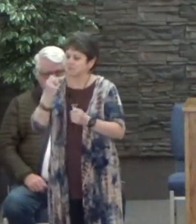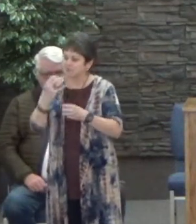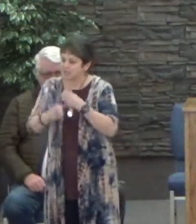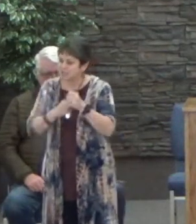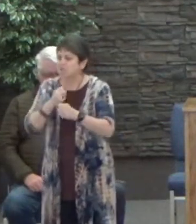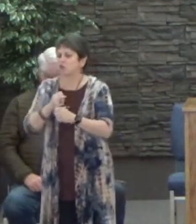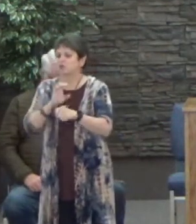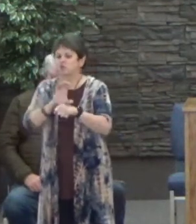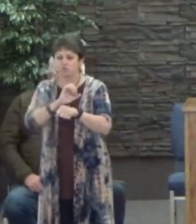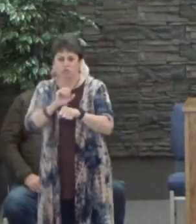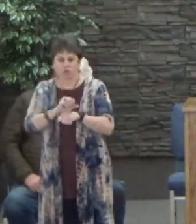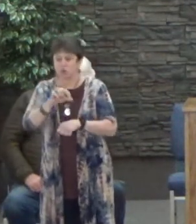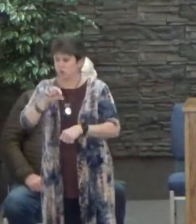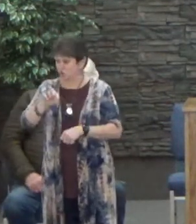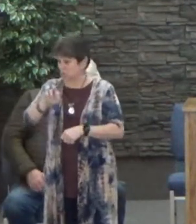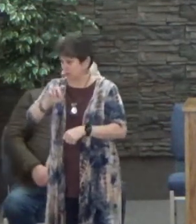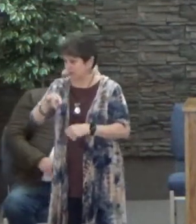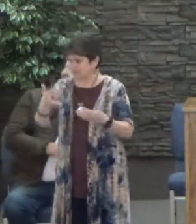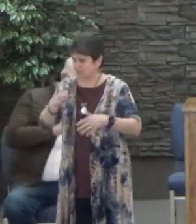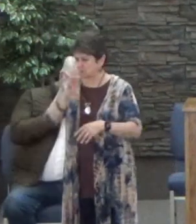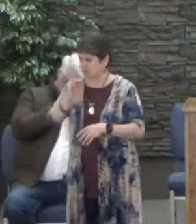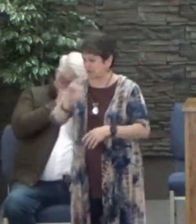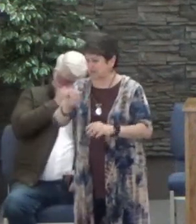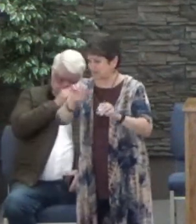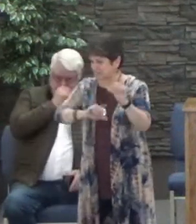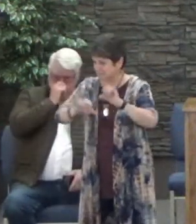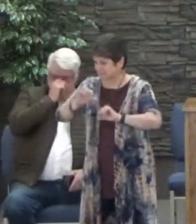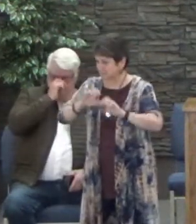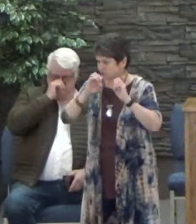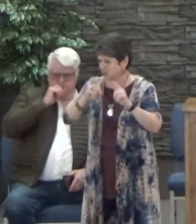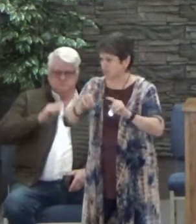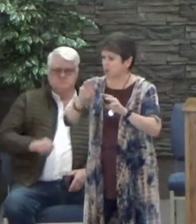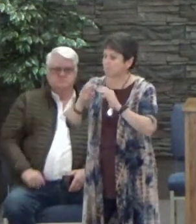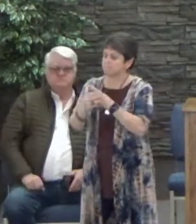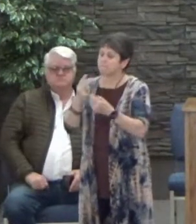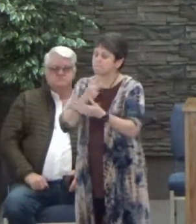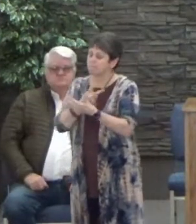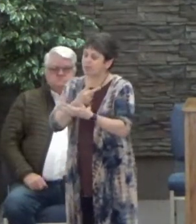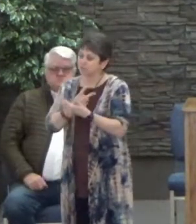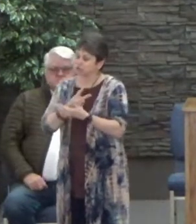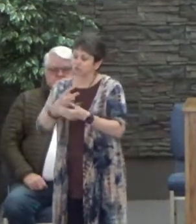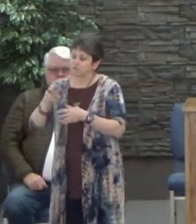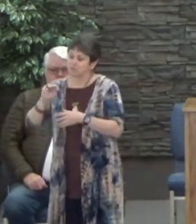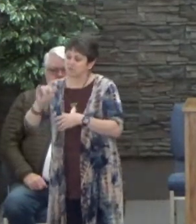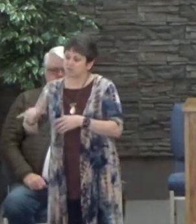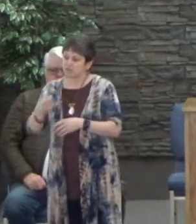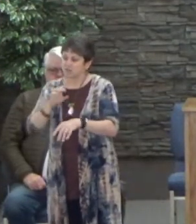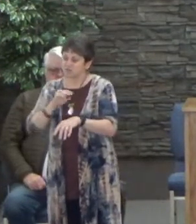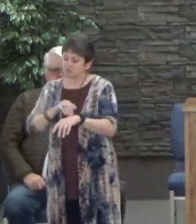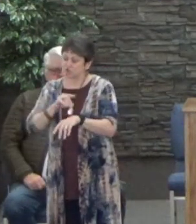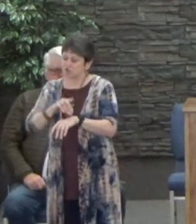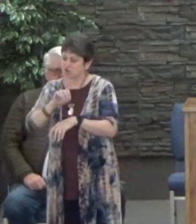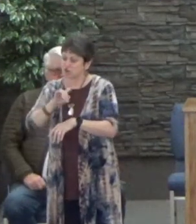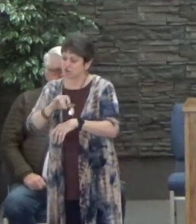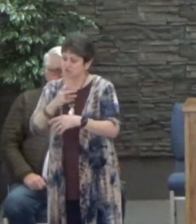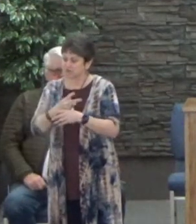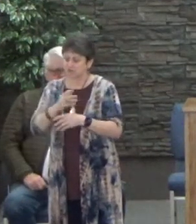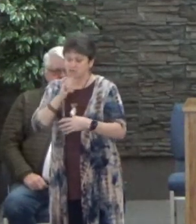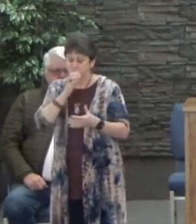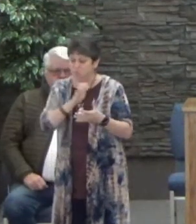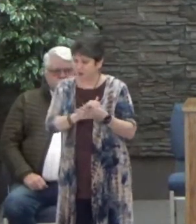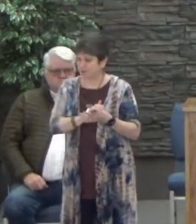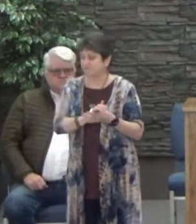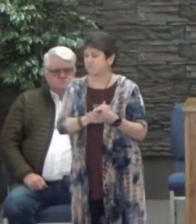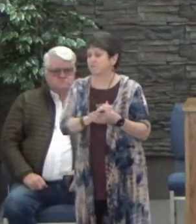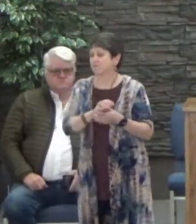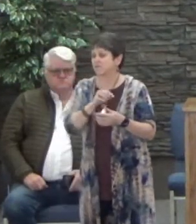in ministry, Grady has completed a Bachelor of Science in Education, a Master of Science in Ministry, and a Doctor of Ministry. He and his wife, Karen, live in